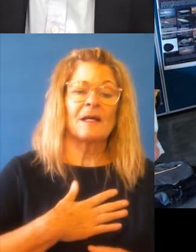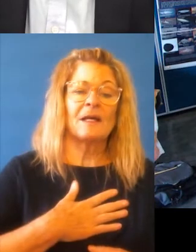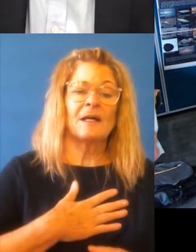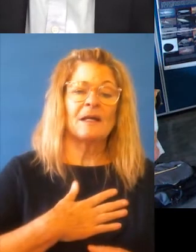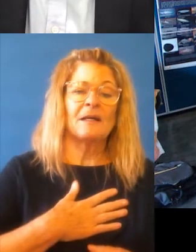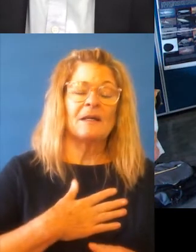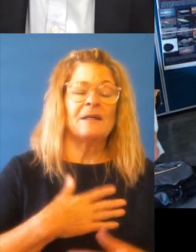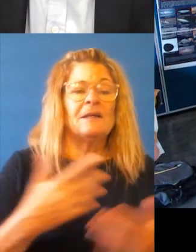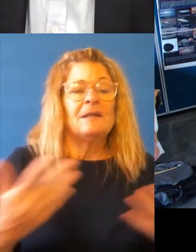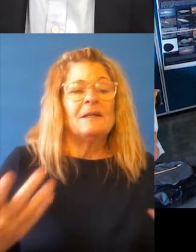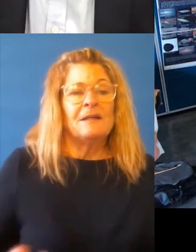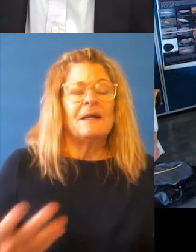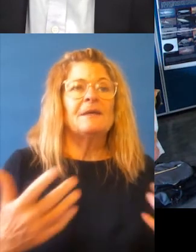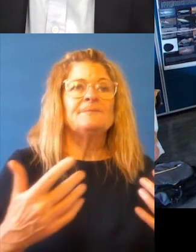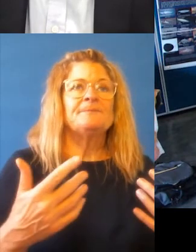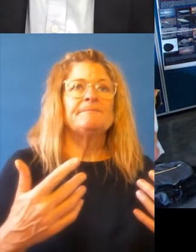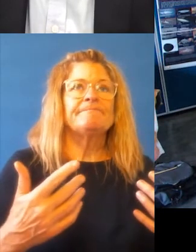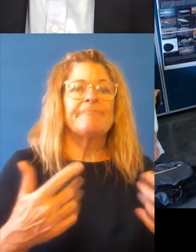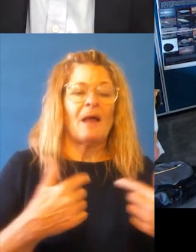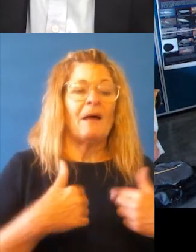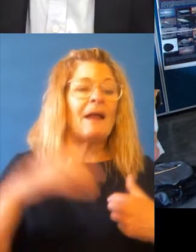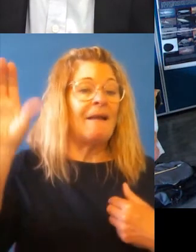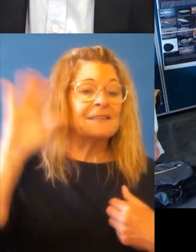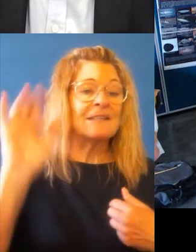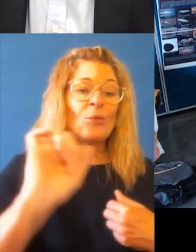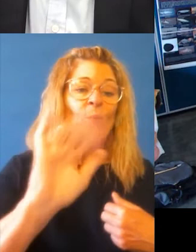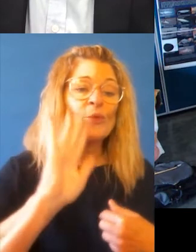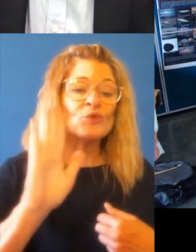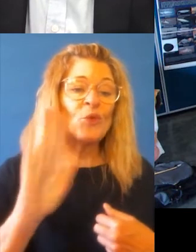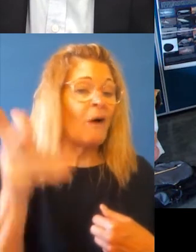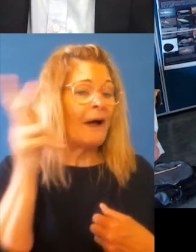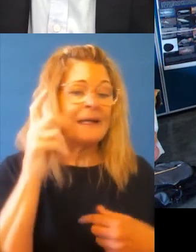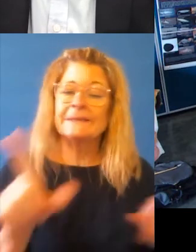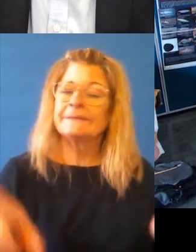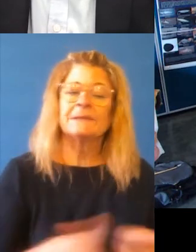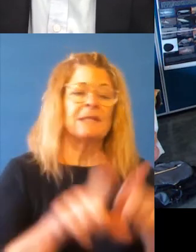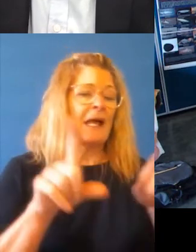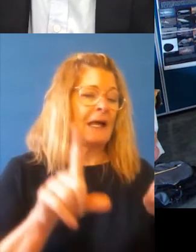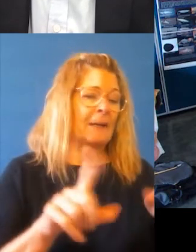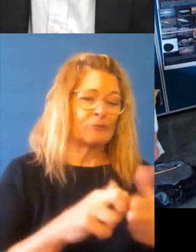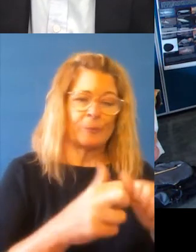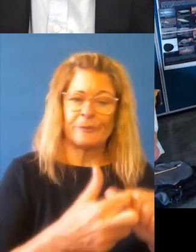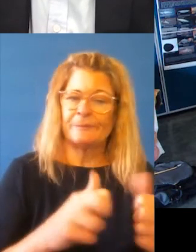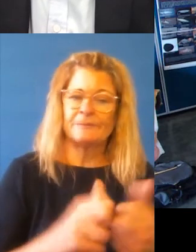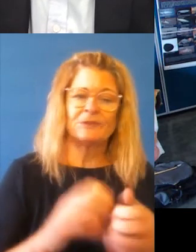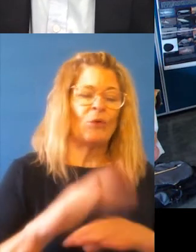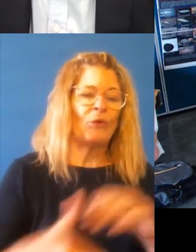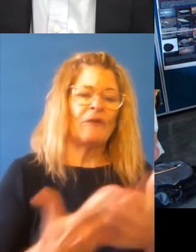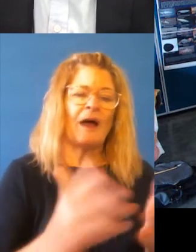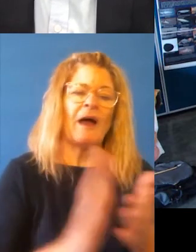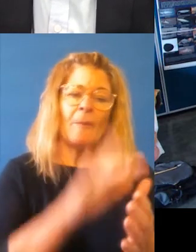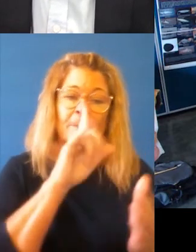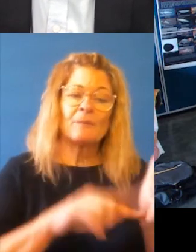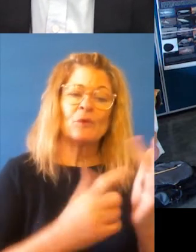really hear some of the common issues around the treatment of